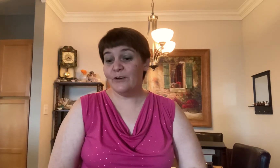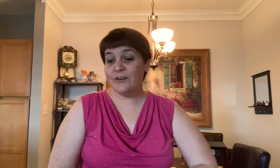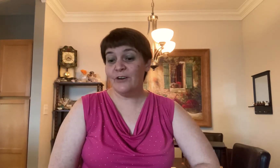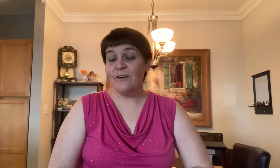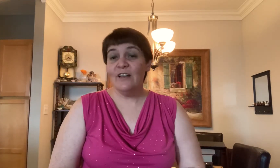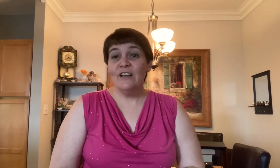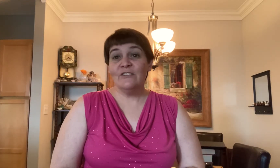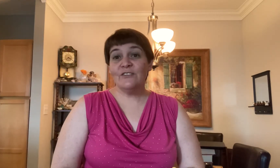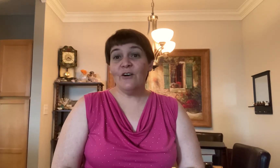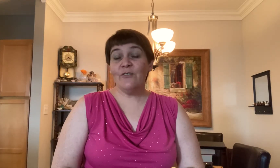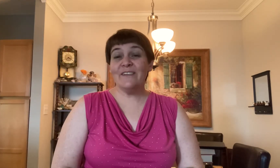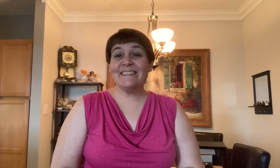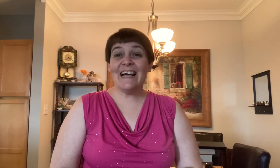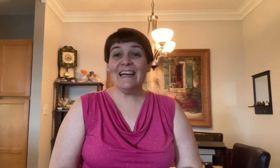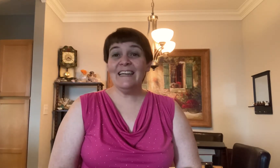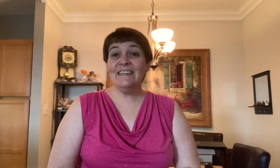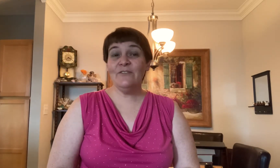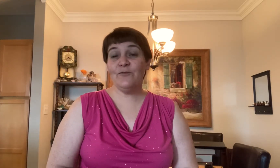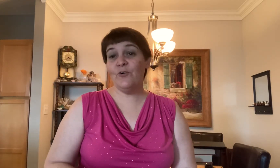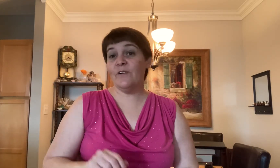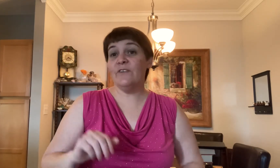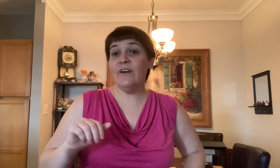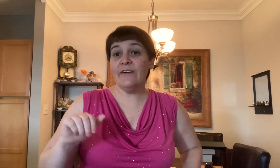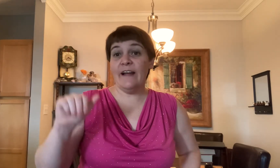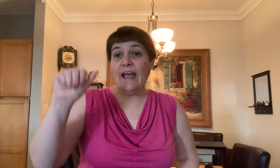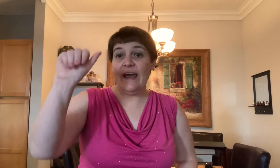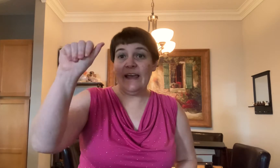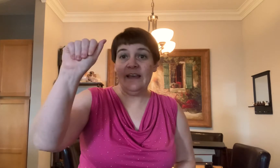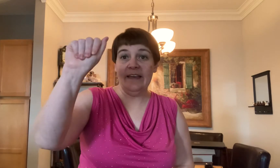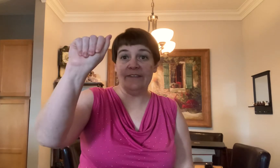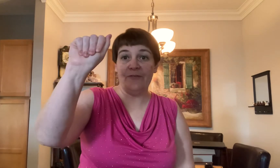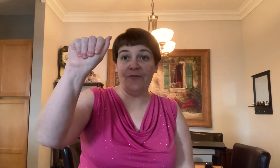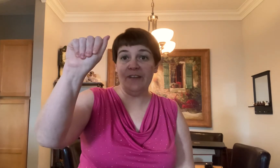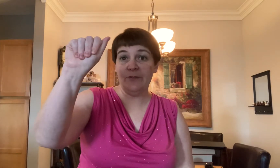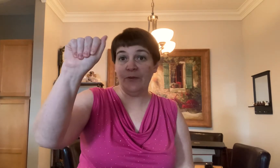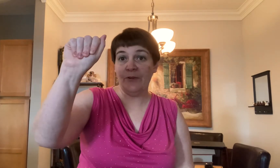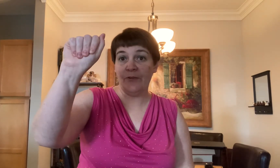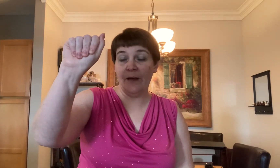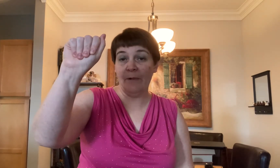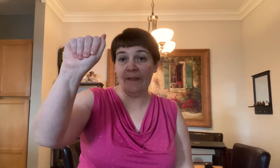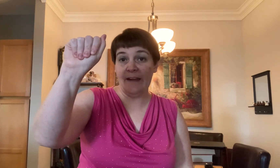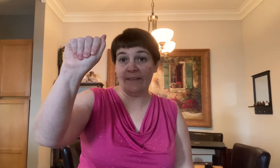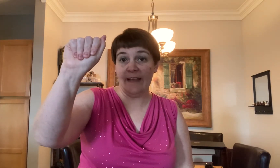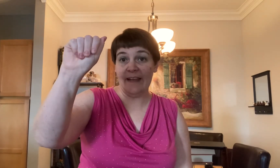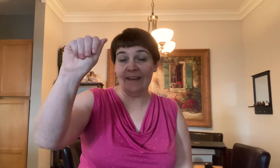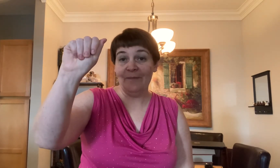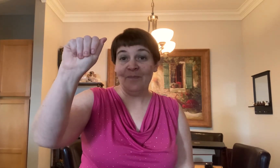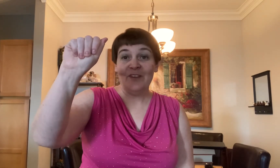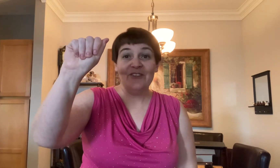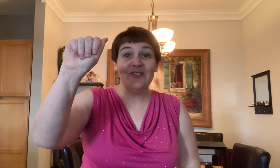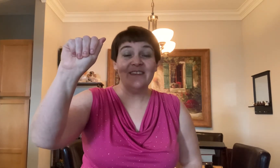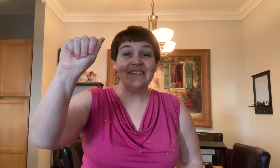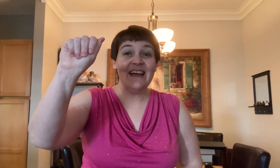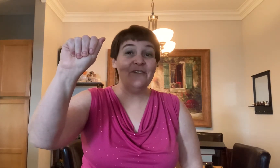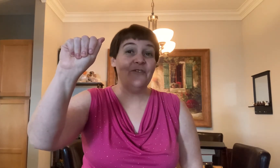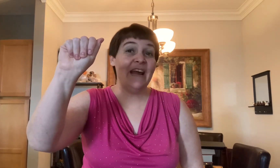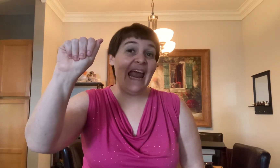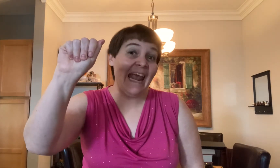girl. So the sign for the letter A is a fist with your thumb on the outside. So the sign for